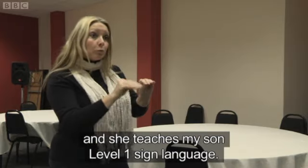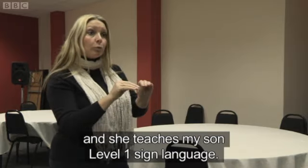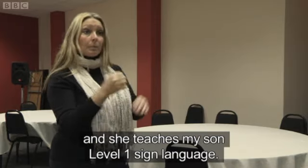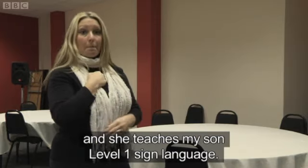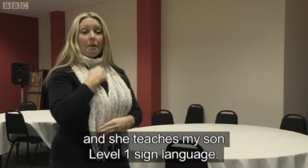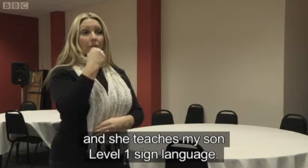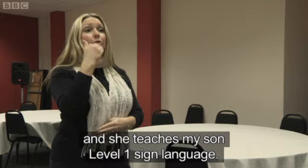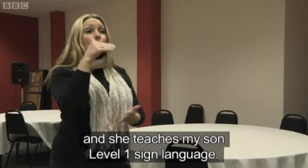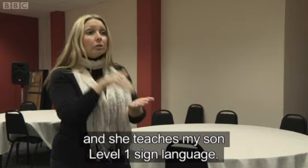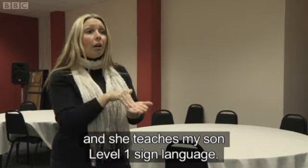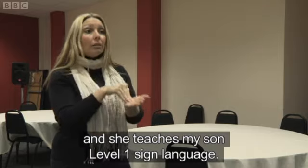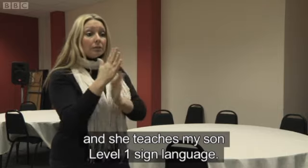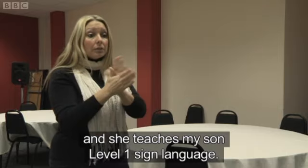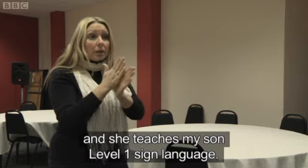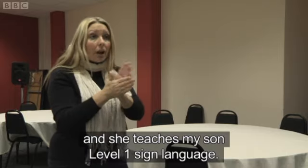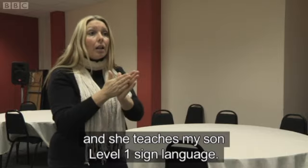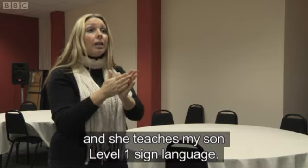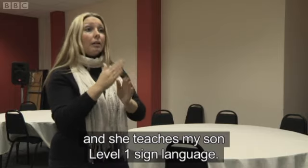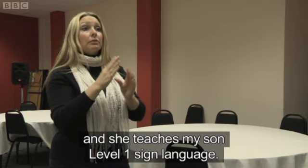son level 1 sign language,